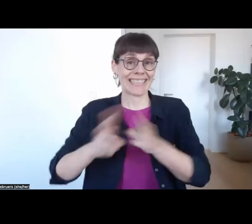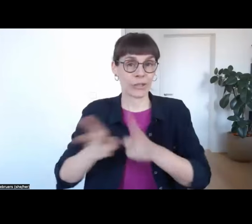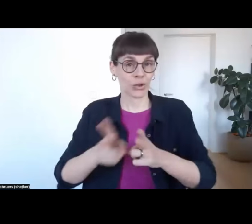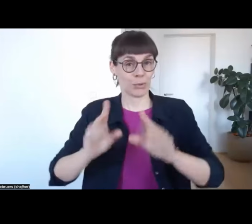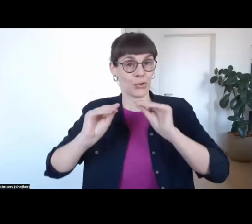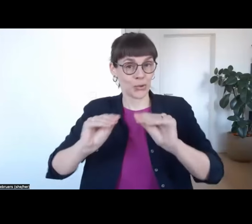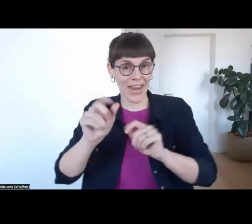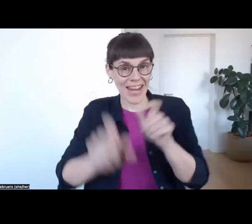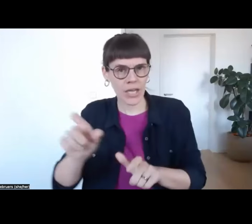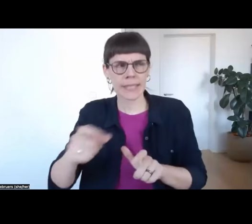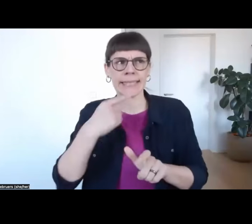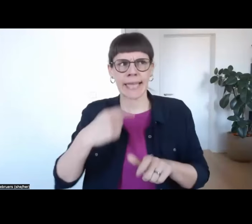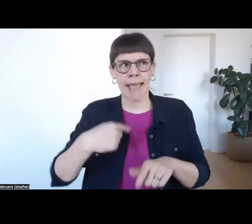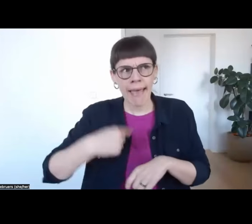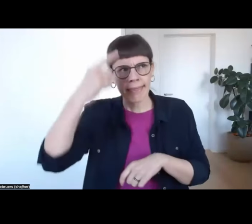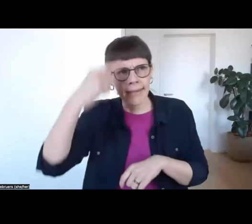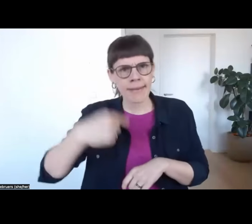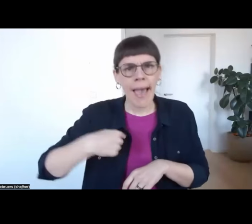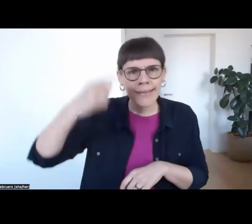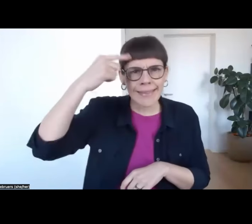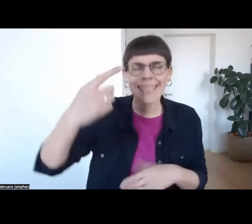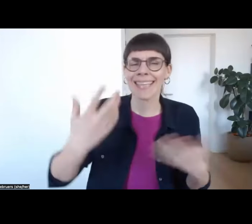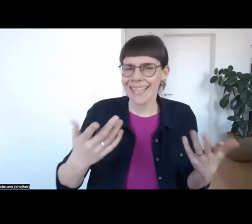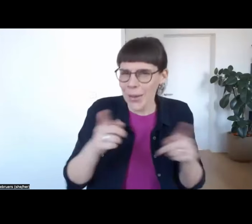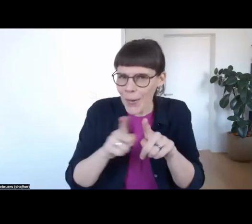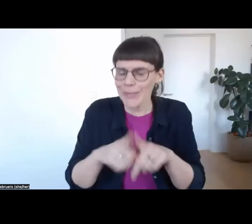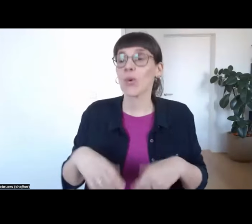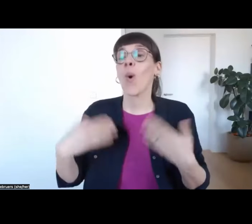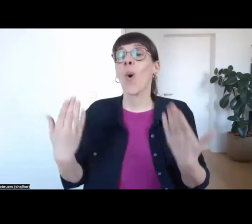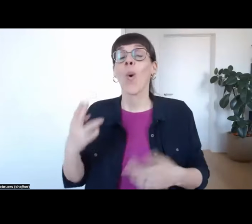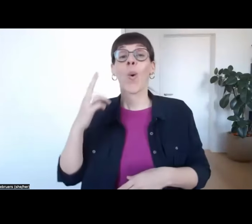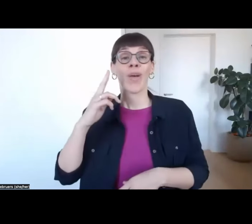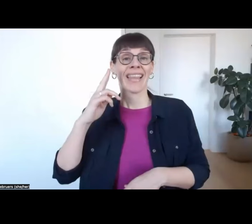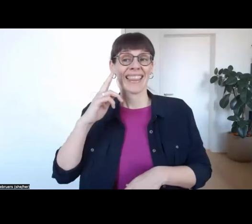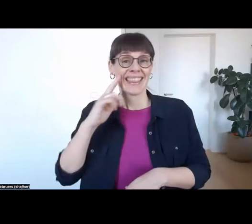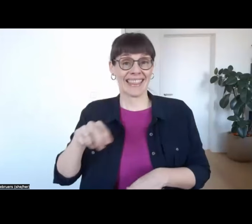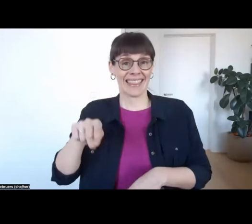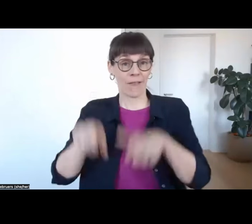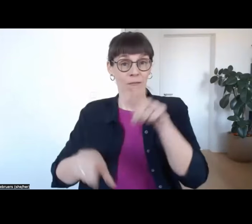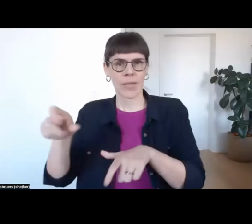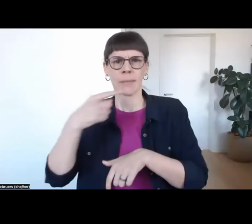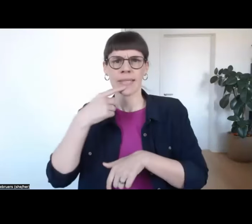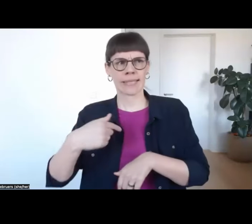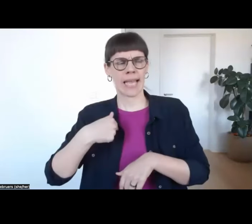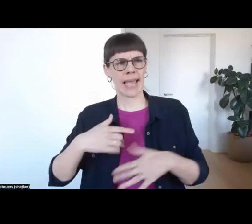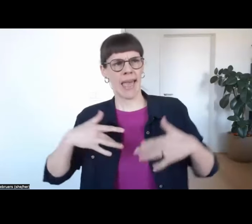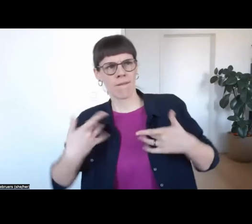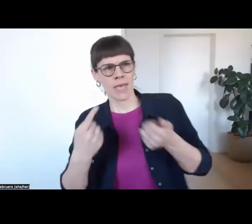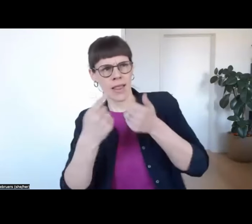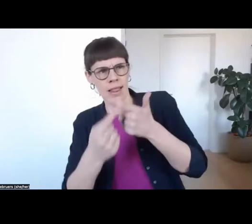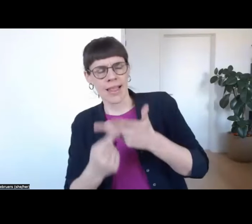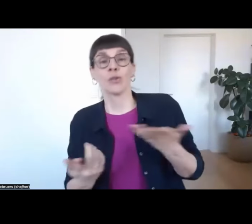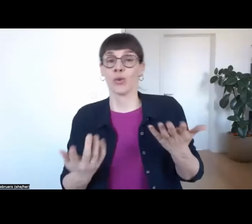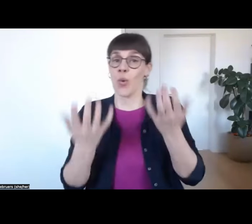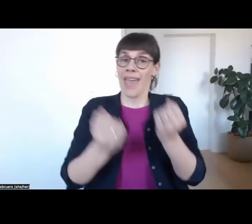have had this experience, and so on. And then when we look at interpreter trainers again will say, well, I think this, or I've seen that.